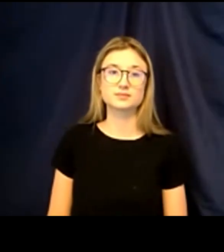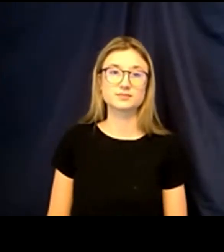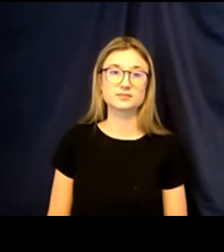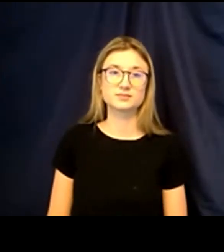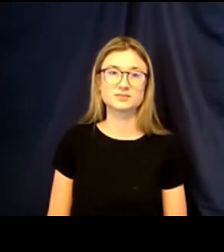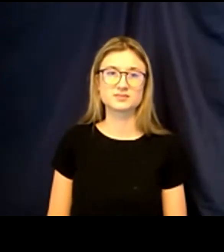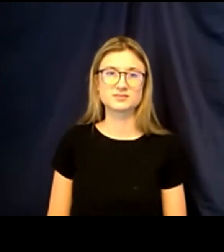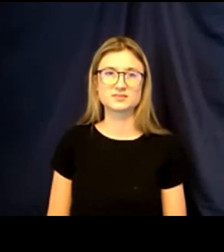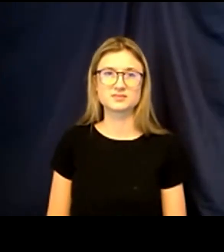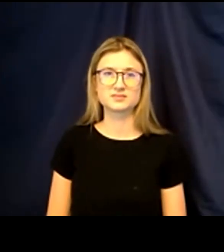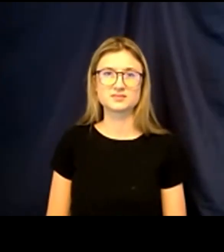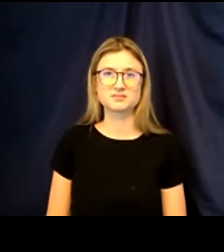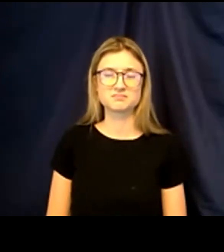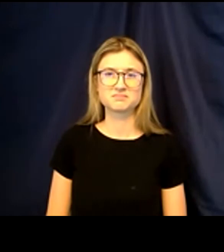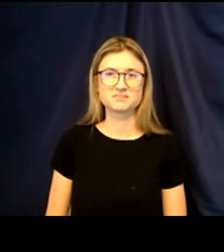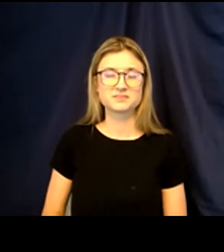Hey, we got it this time.